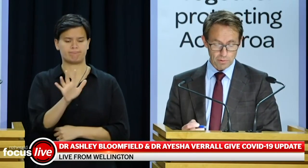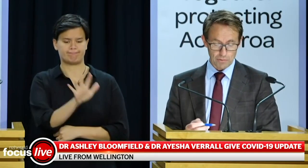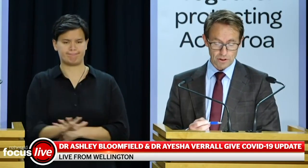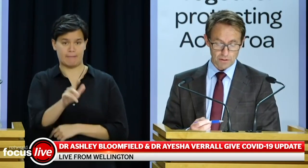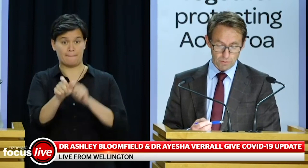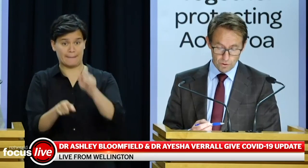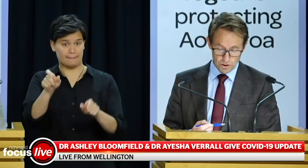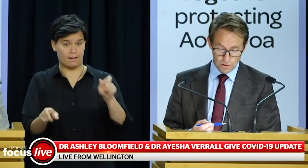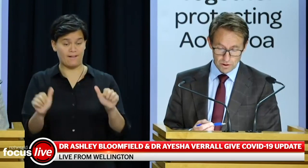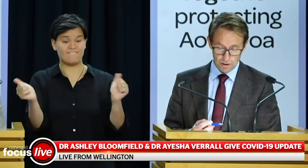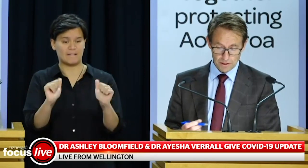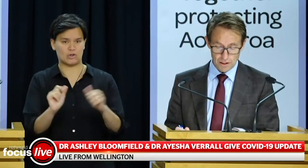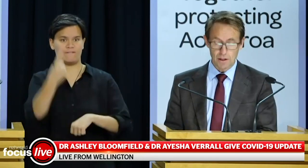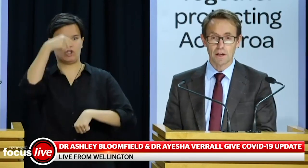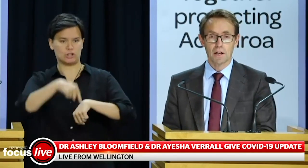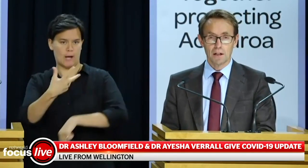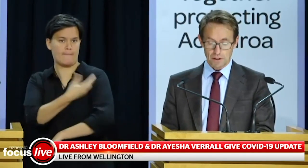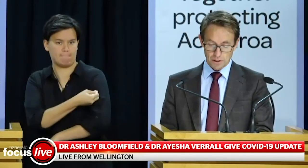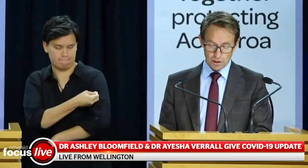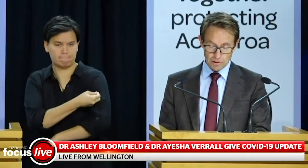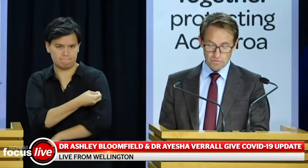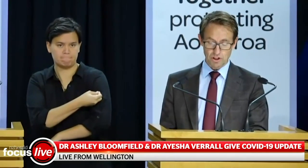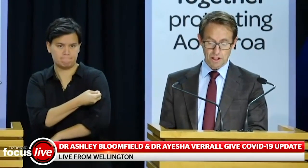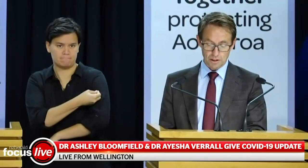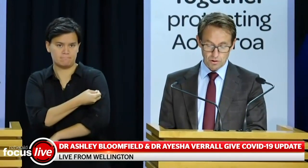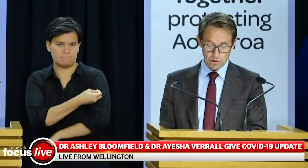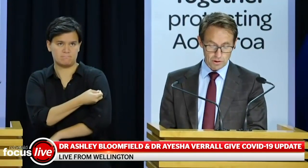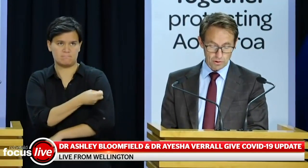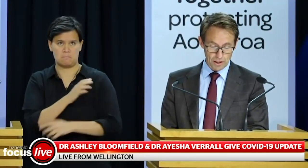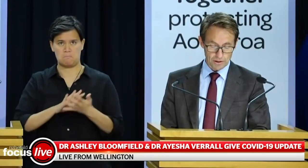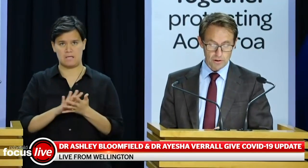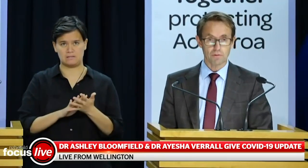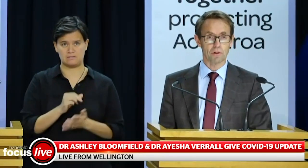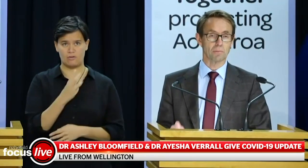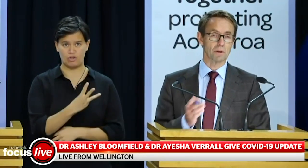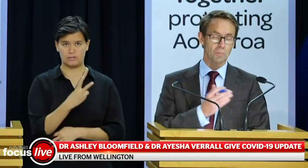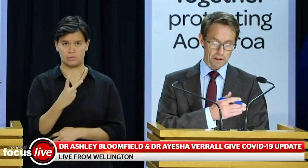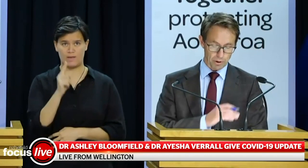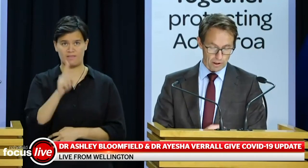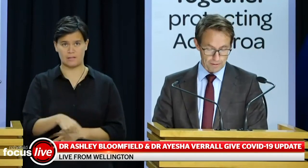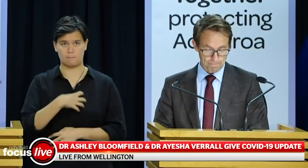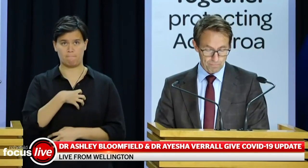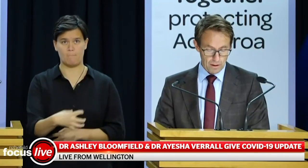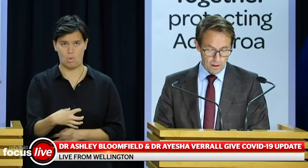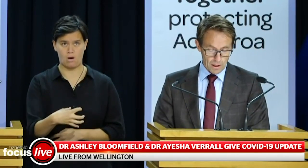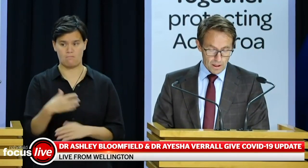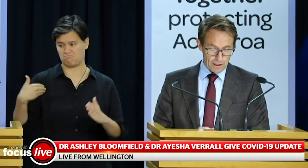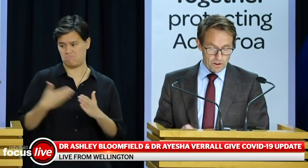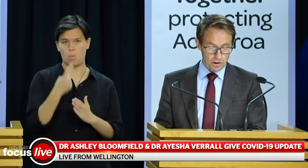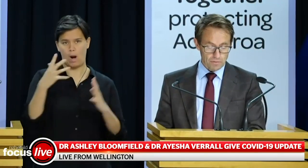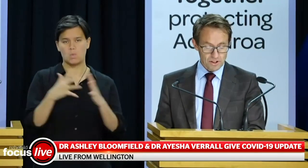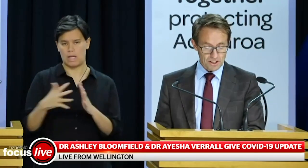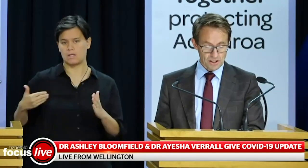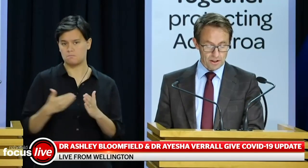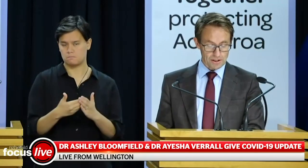172,564 people had received the first dose of the vaccine. That's an increase of just under 32,000 from a week prior.